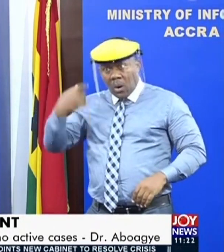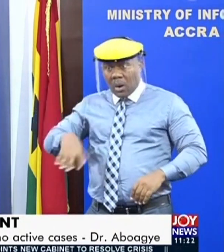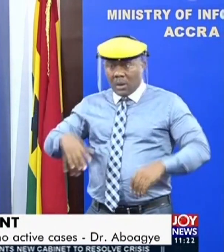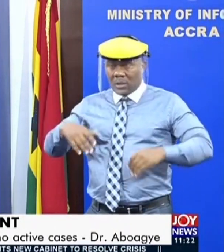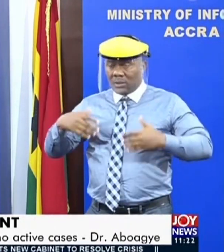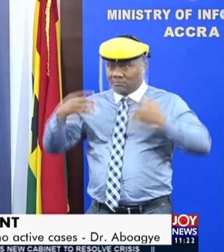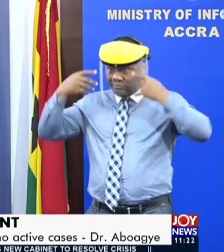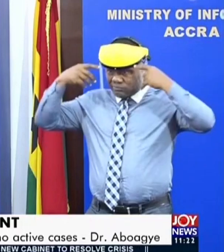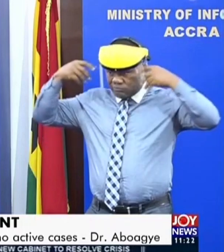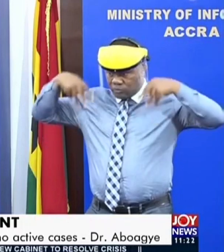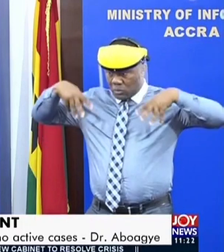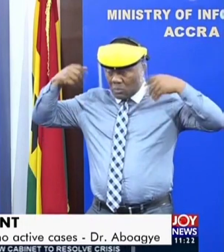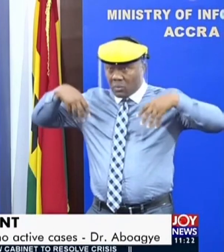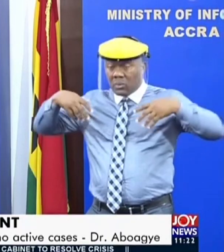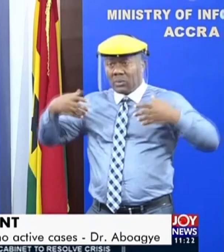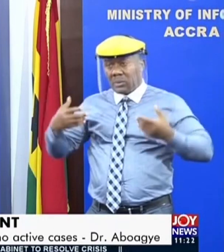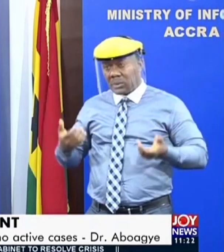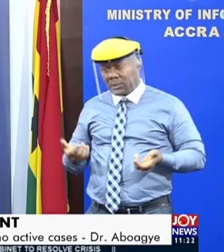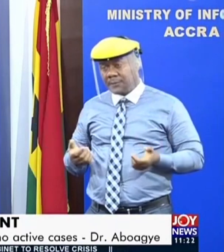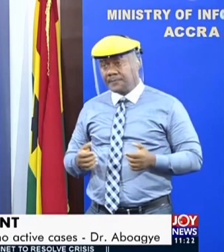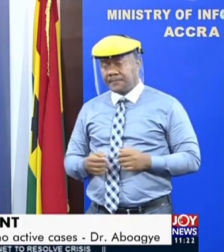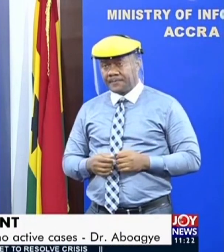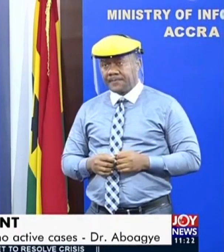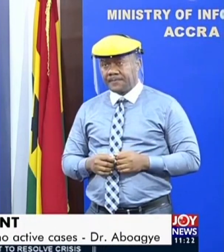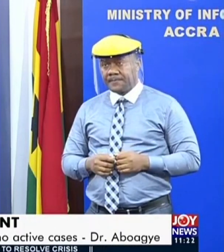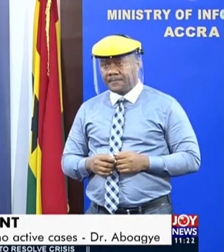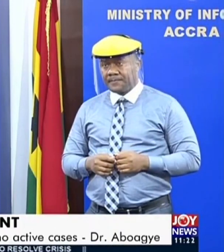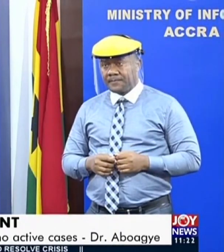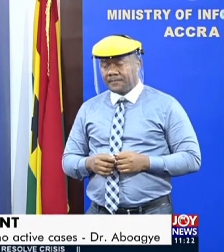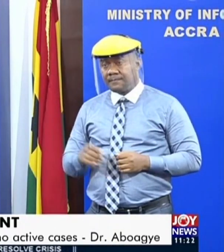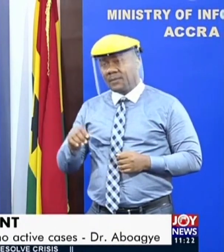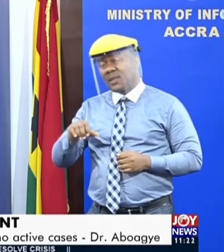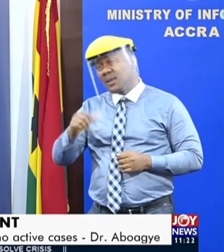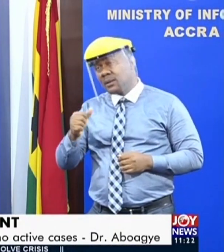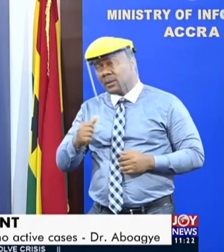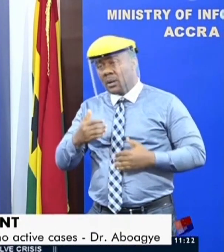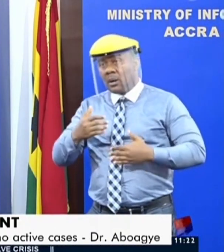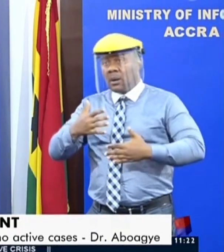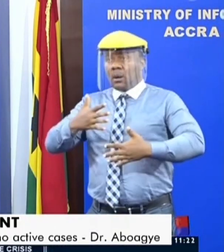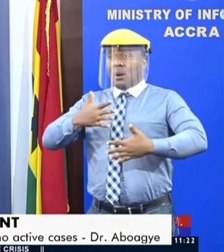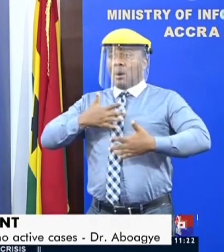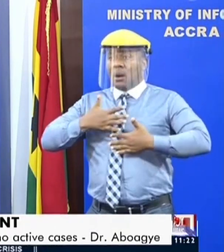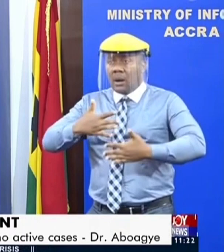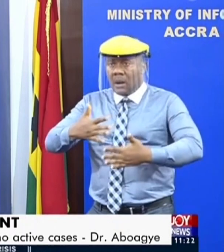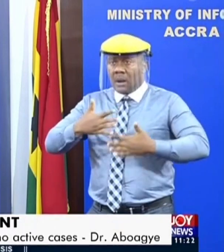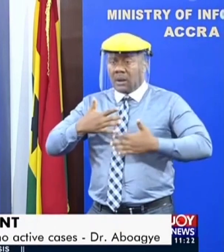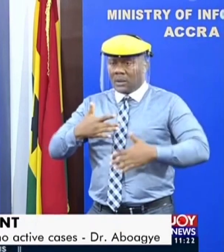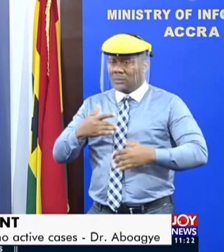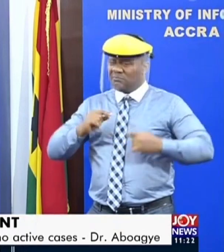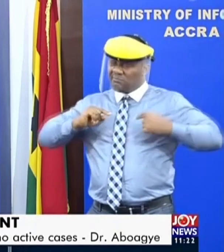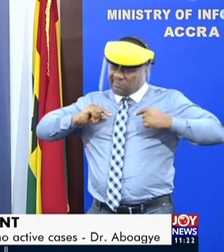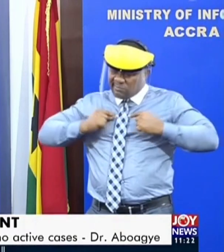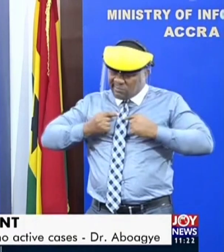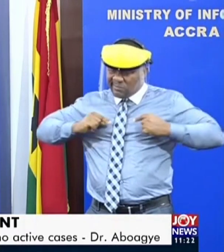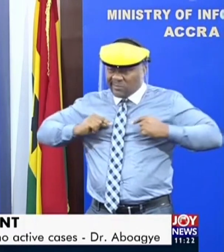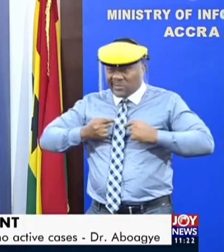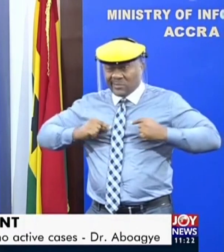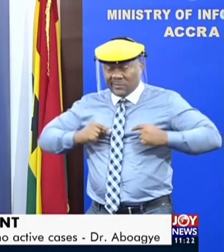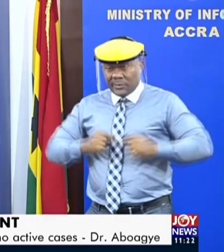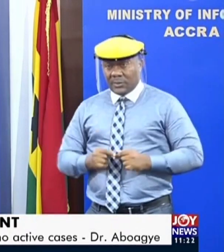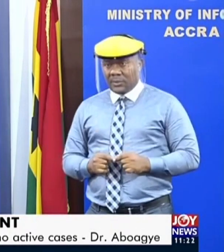And then to some extent, some people will have difficulty in breathing, chest pains,